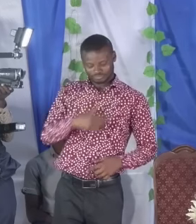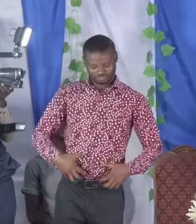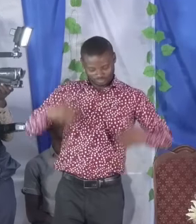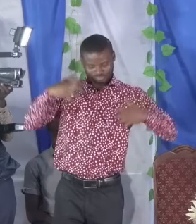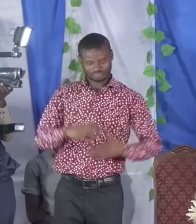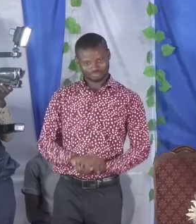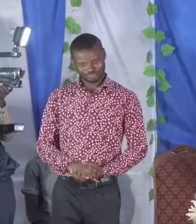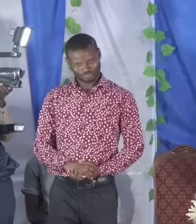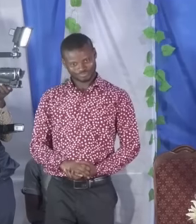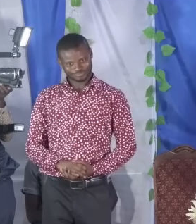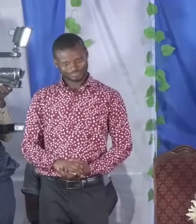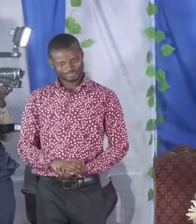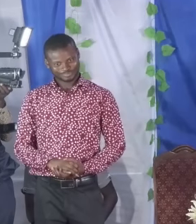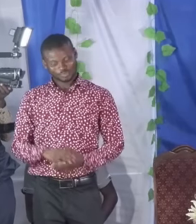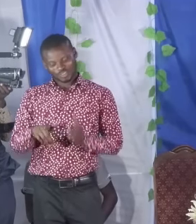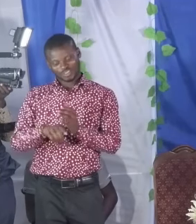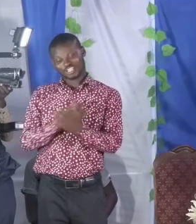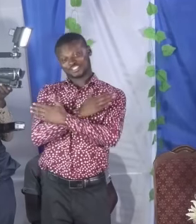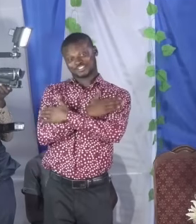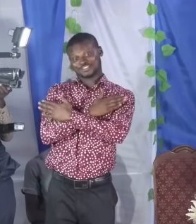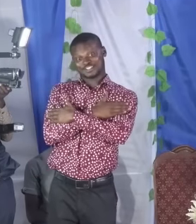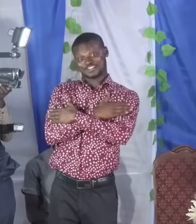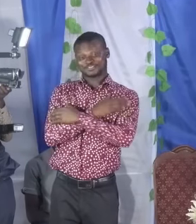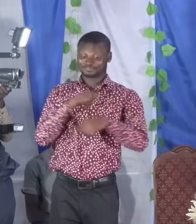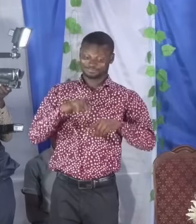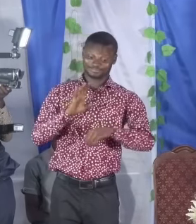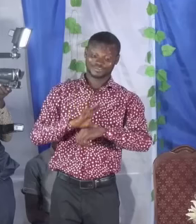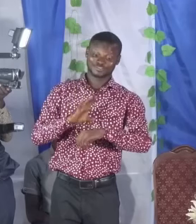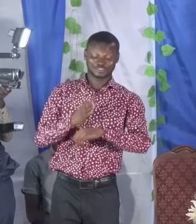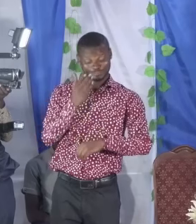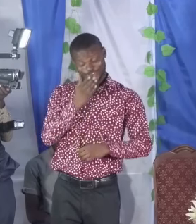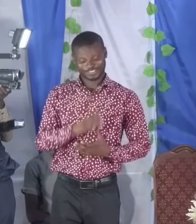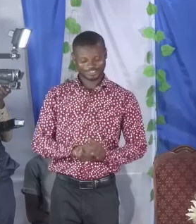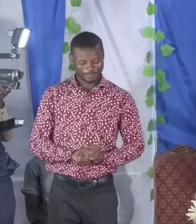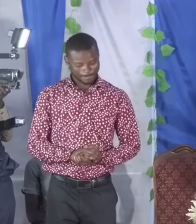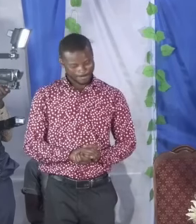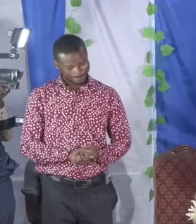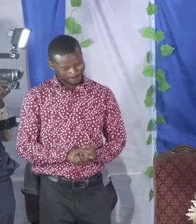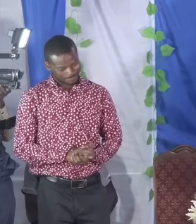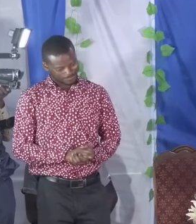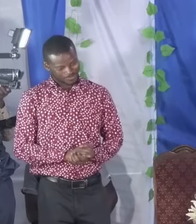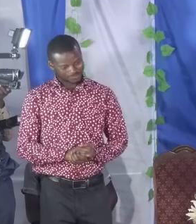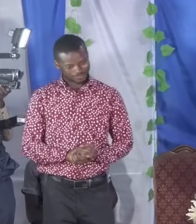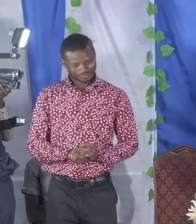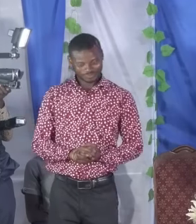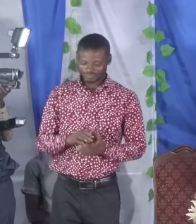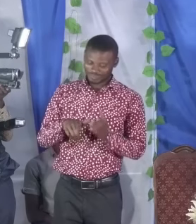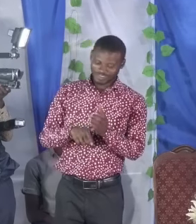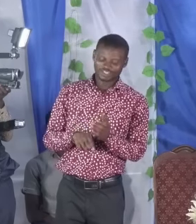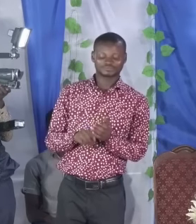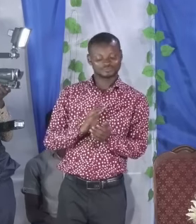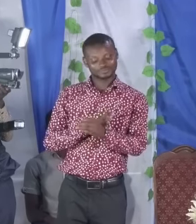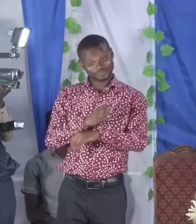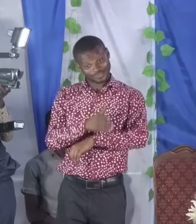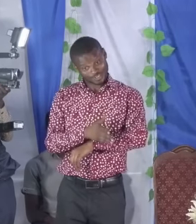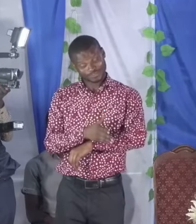are not going to be able to do that." You are not going to be able to